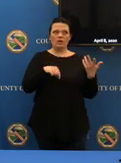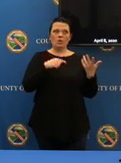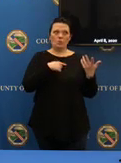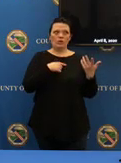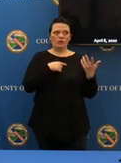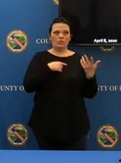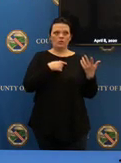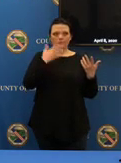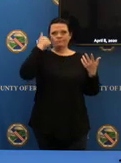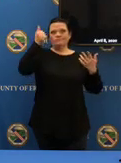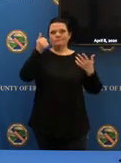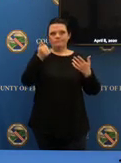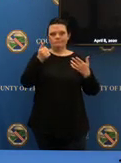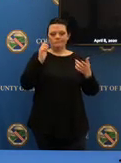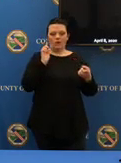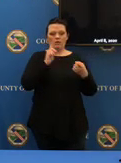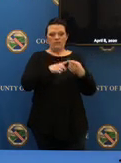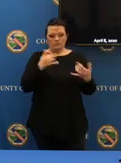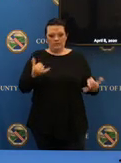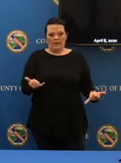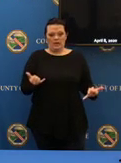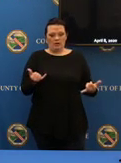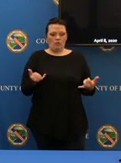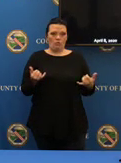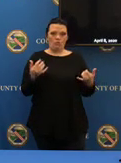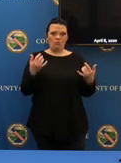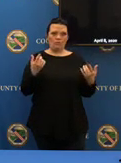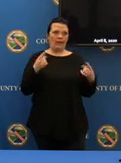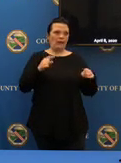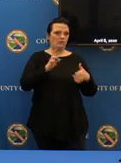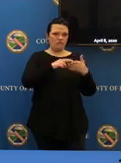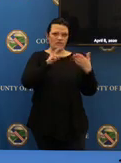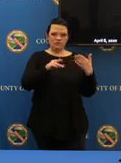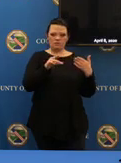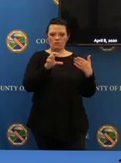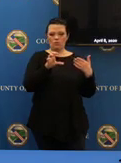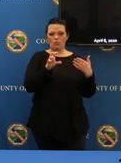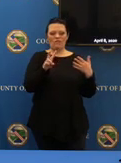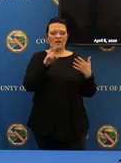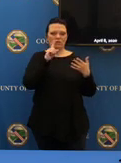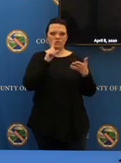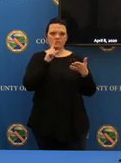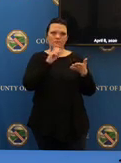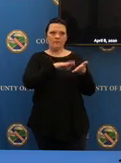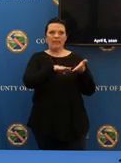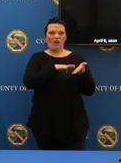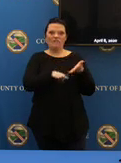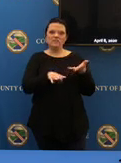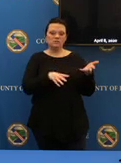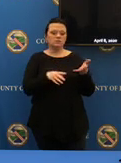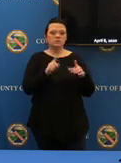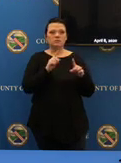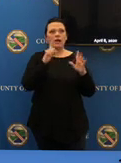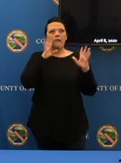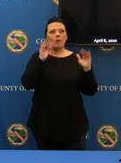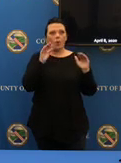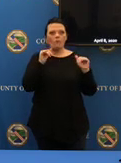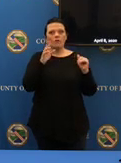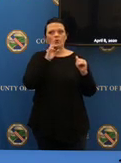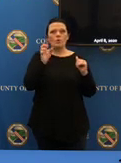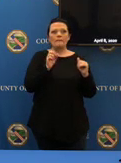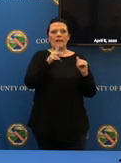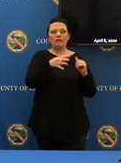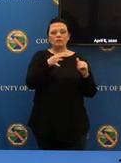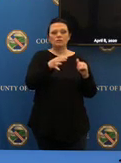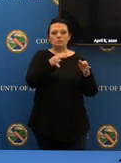point with what happened as a result of the coronavirus layoffs. I'm hopeful that we get back sooner rather than later,